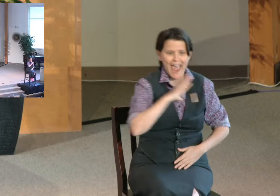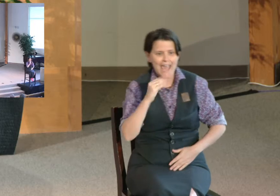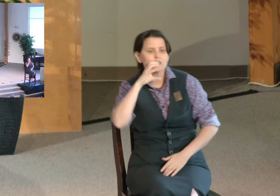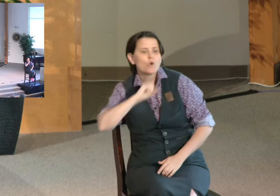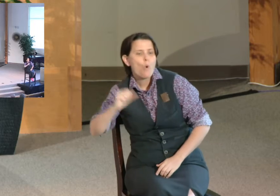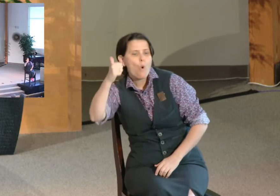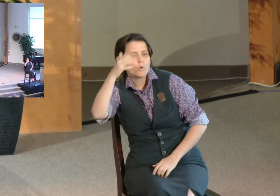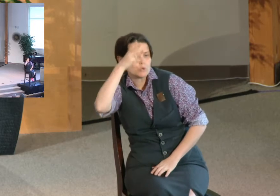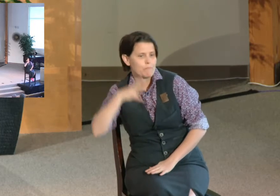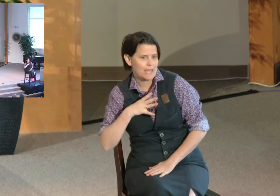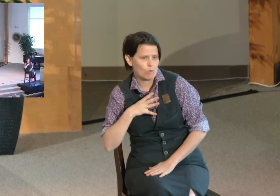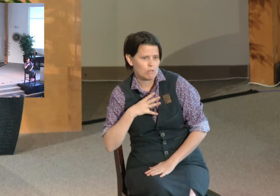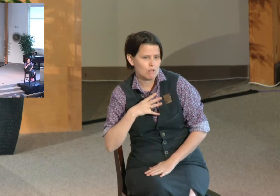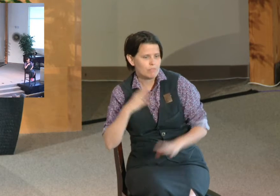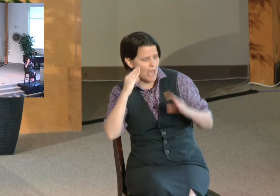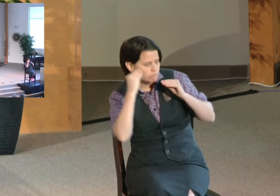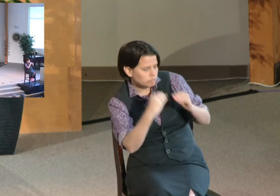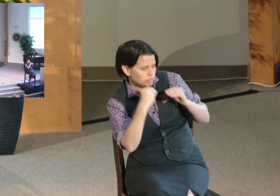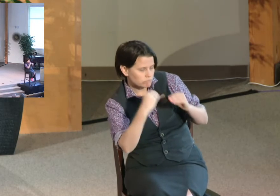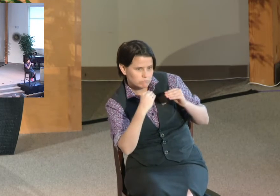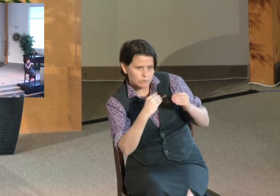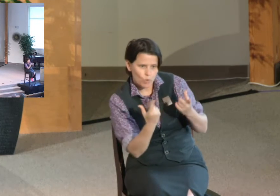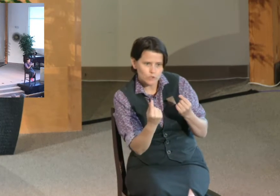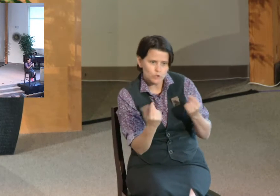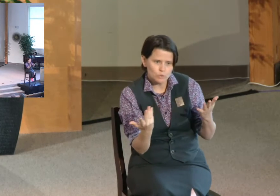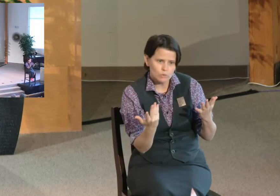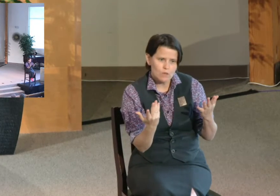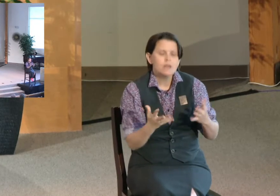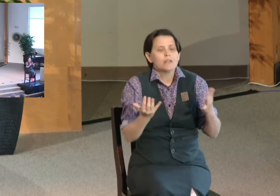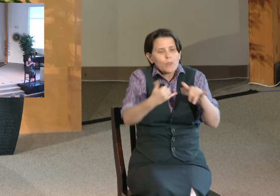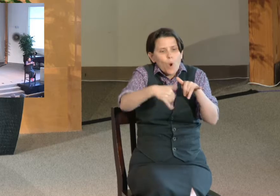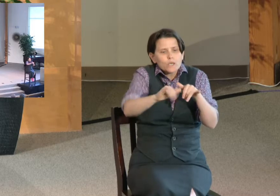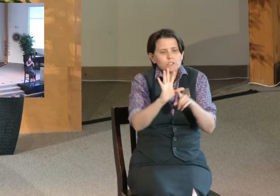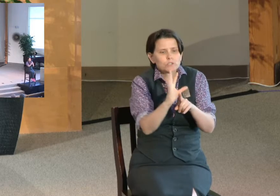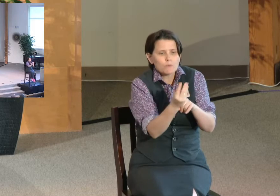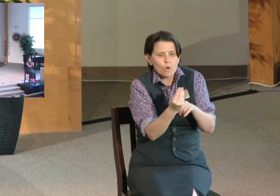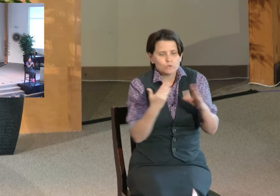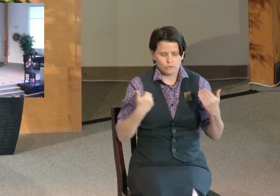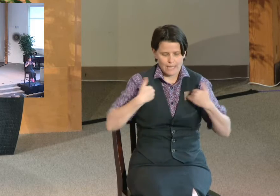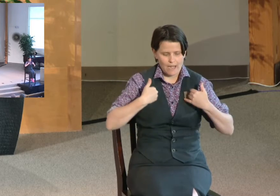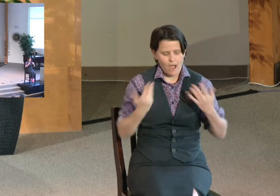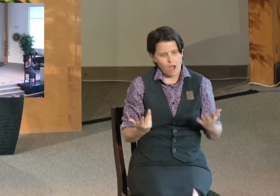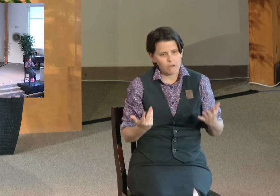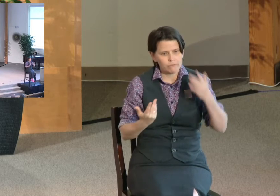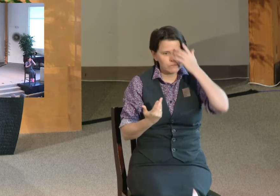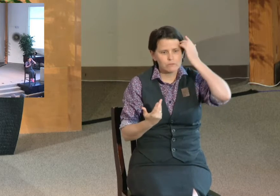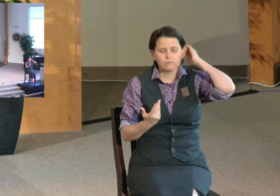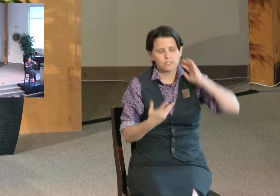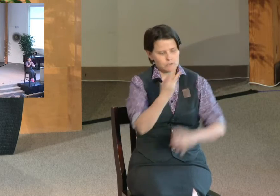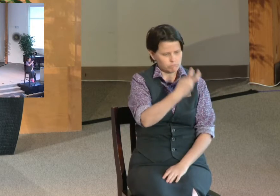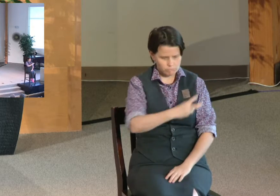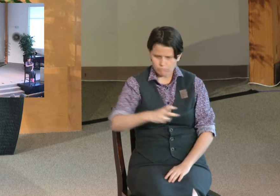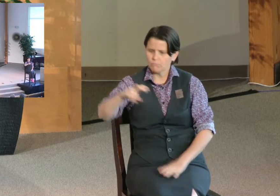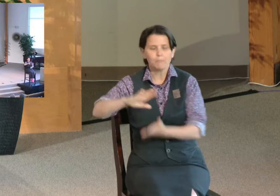indigenous people that still uphold the rites of passage into becoming an adult, but there are a few cultures. Our Jewish